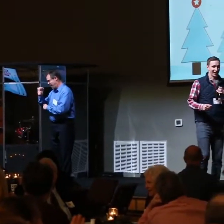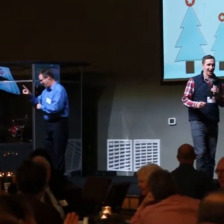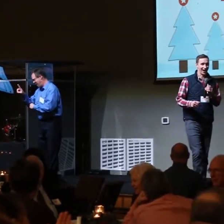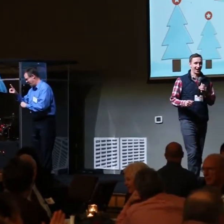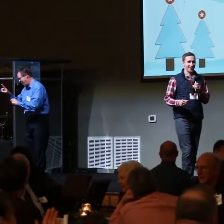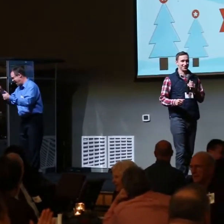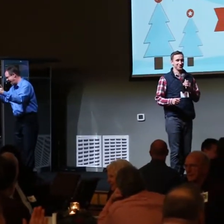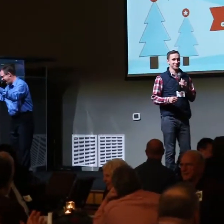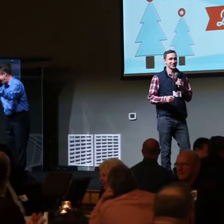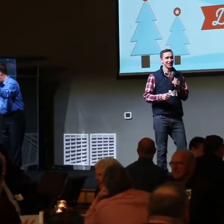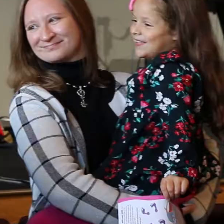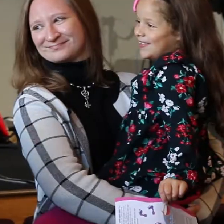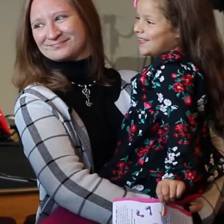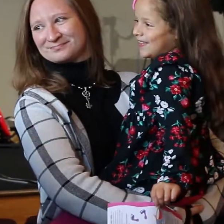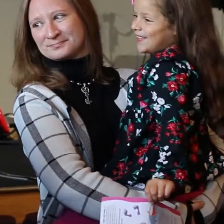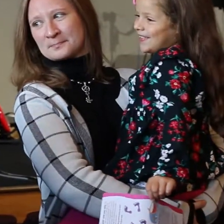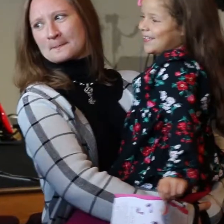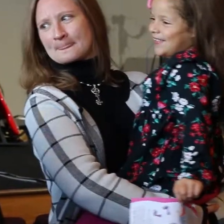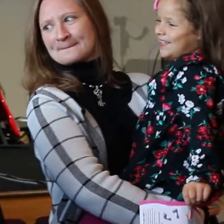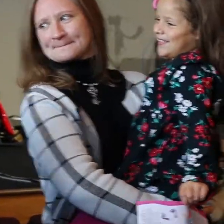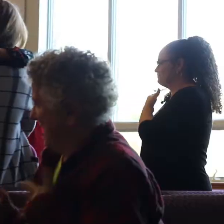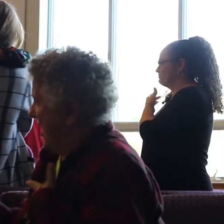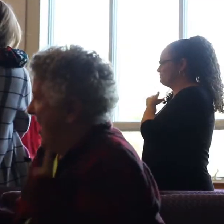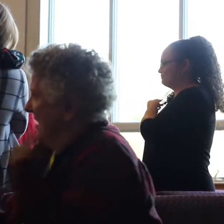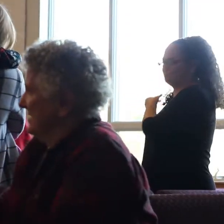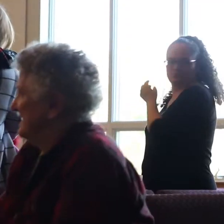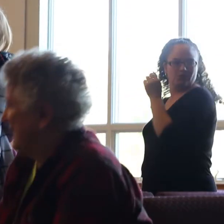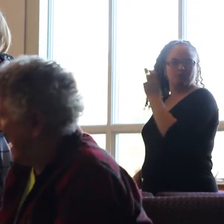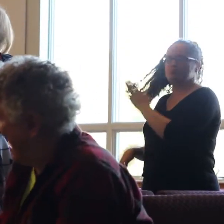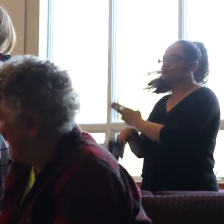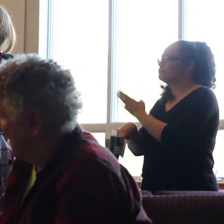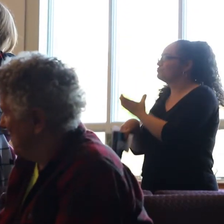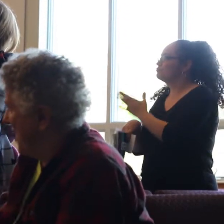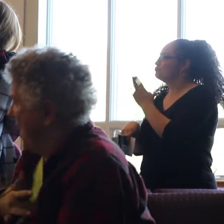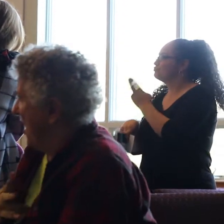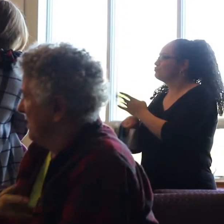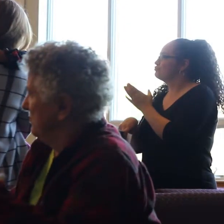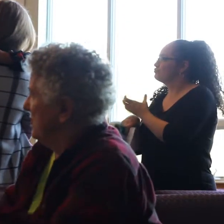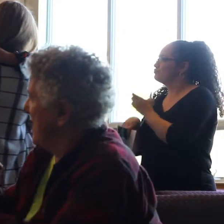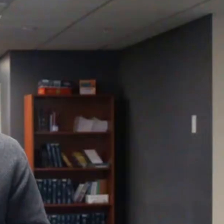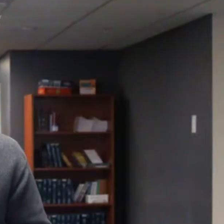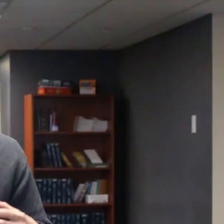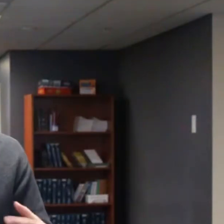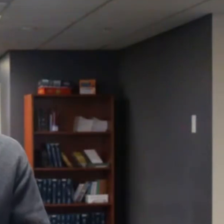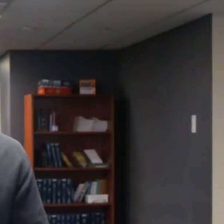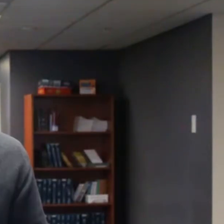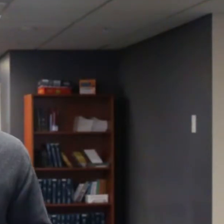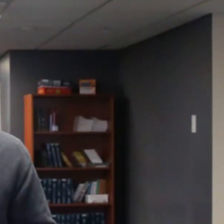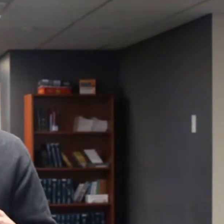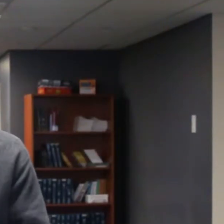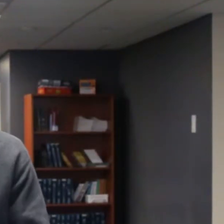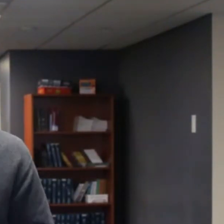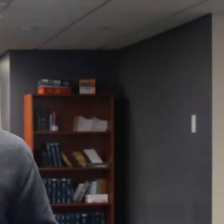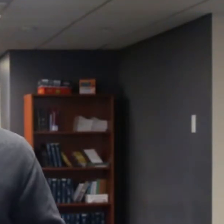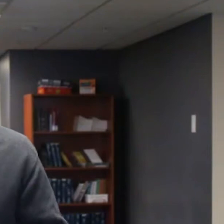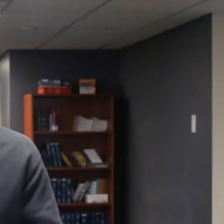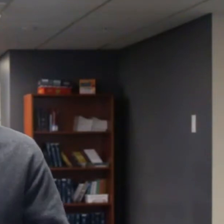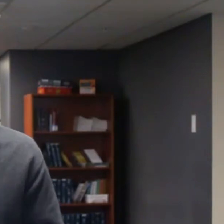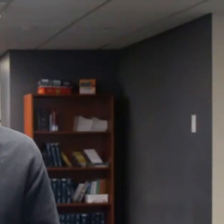church. Well, we want you to know you can just come as you are. We have free donuts, bagels, and coffee